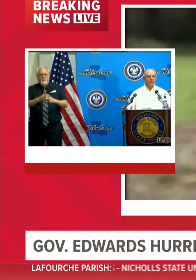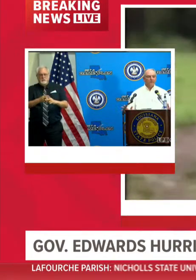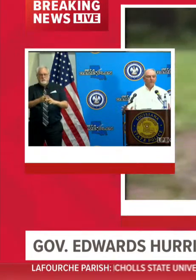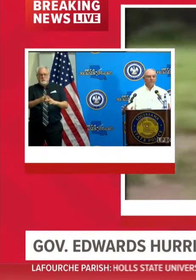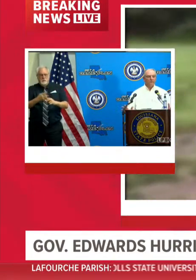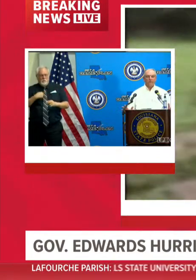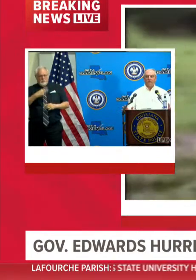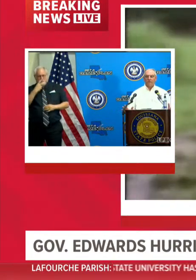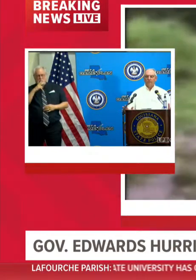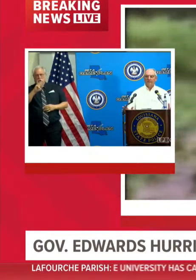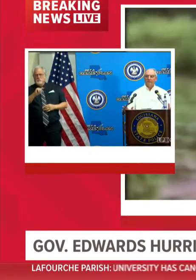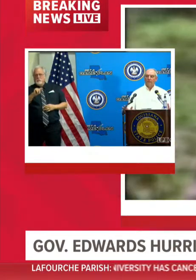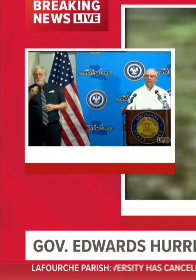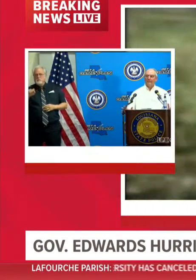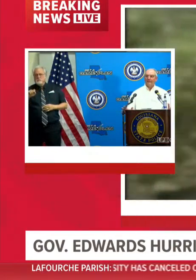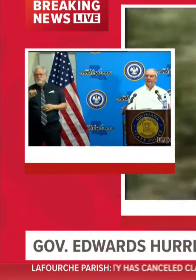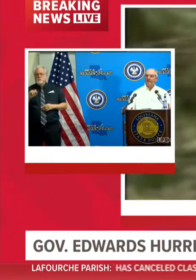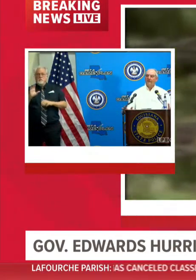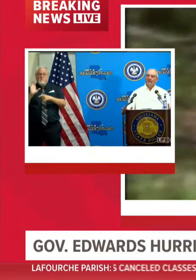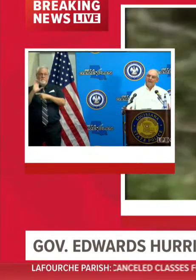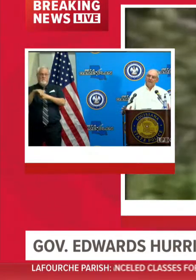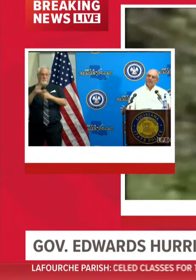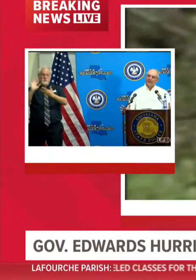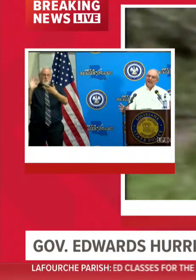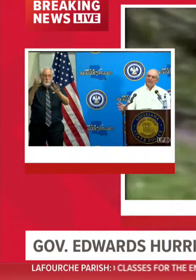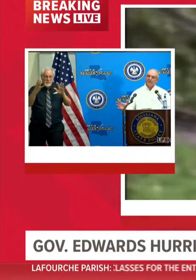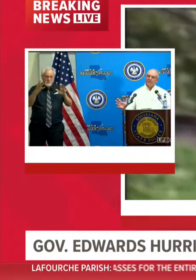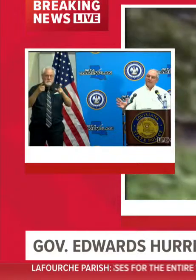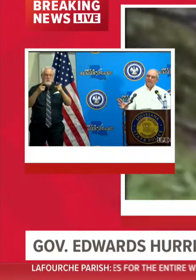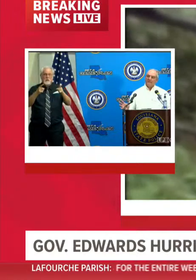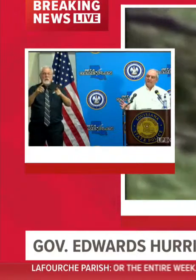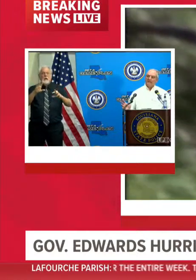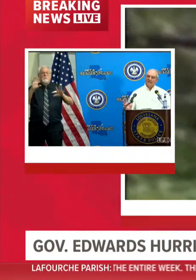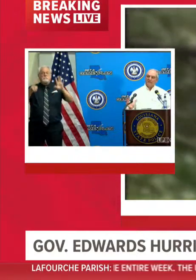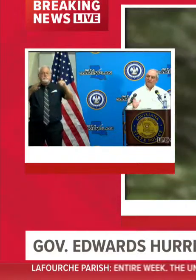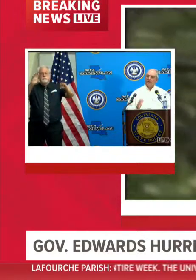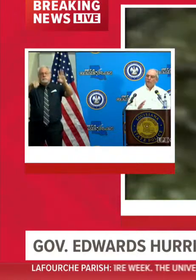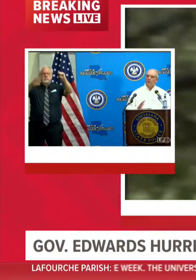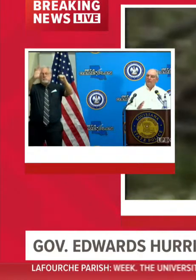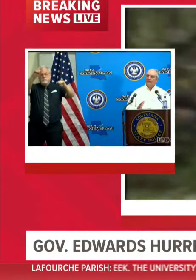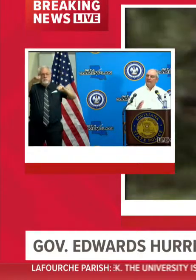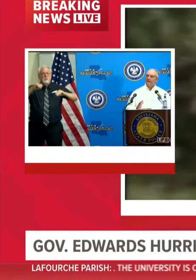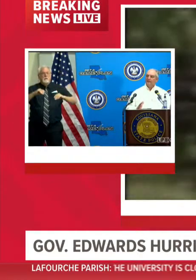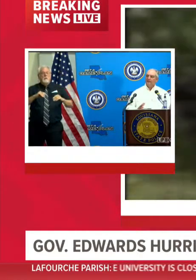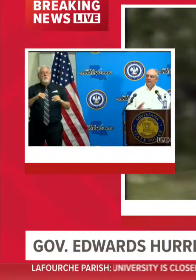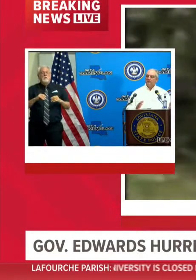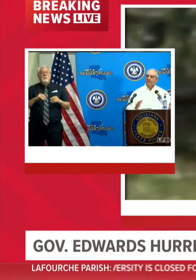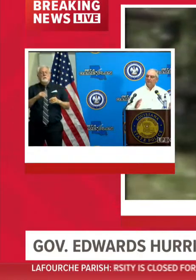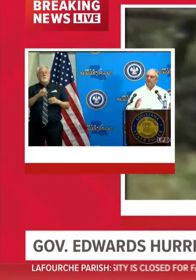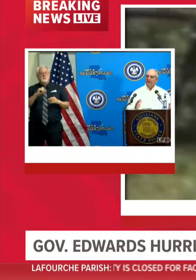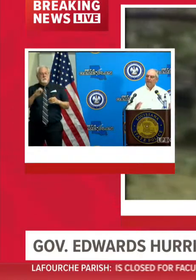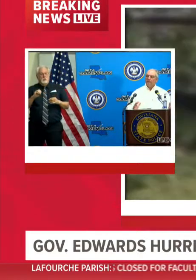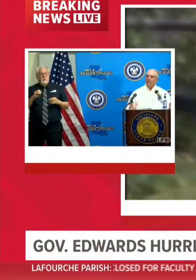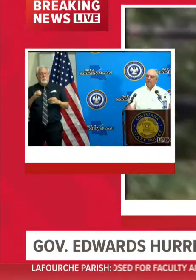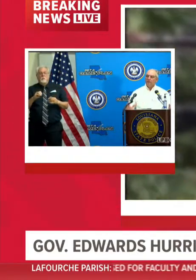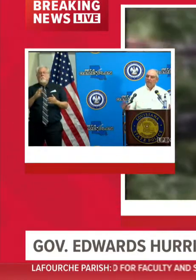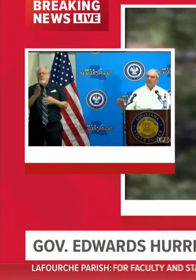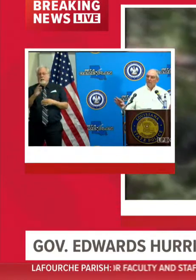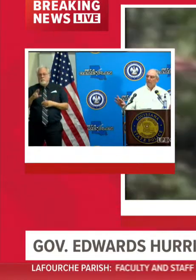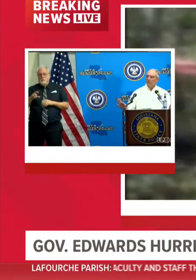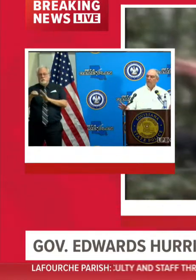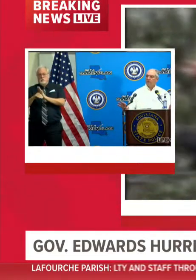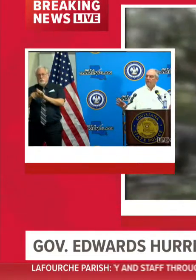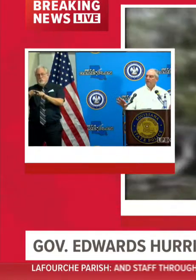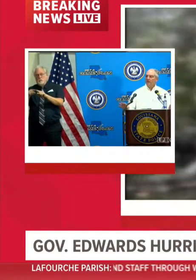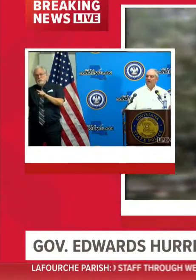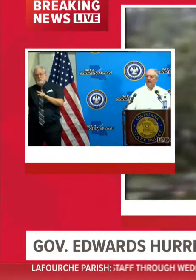saw tropical storm force winds and where we didn't, and so the outages are obviously concentrated where we did. So Baton Rouge to New Orleans